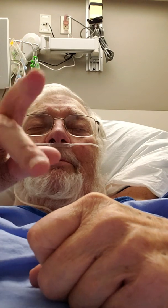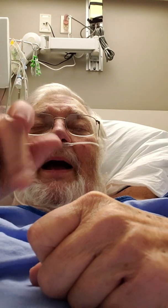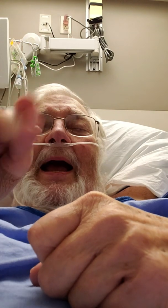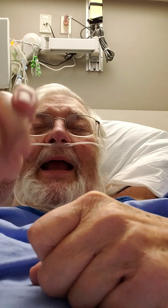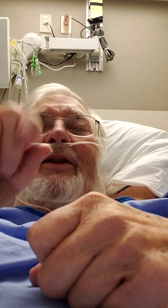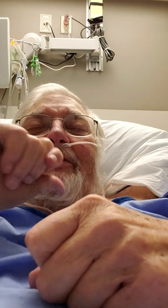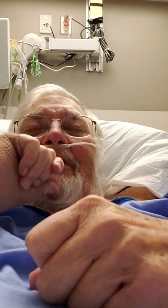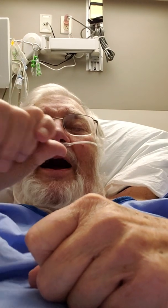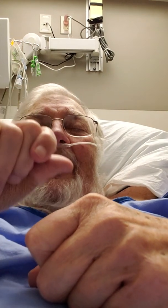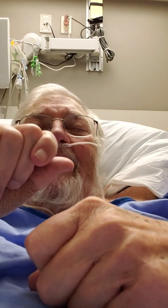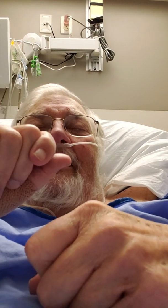Spine is not